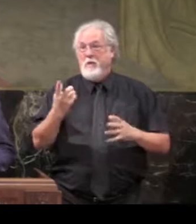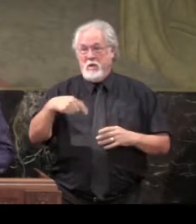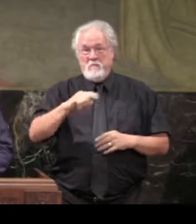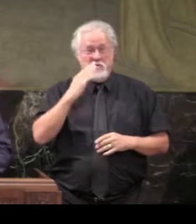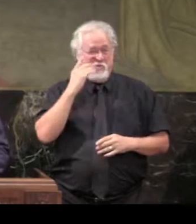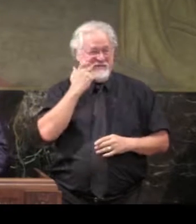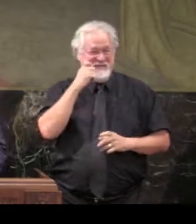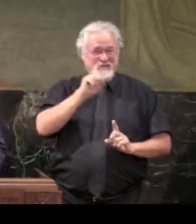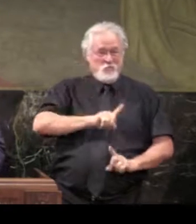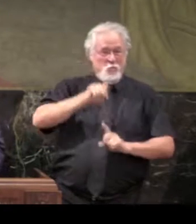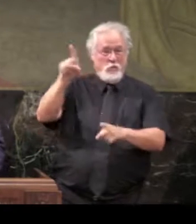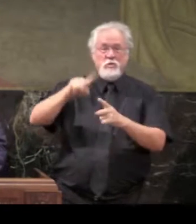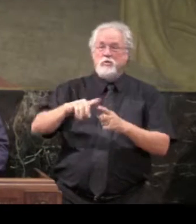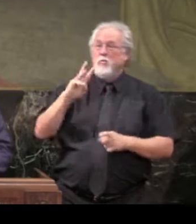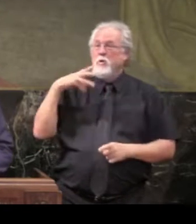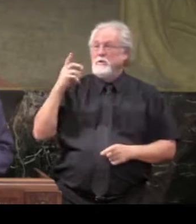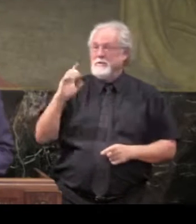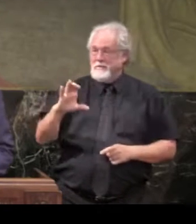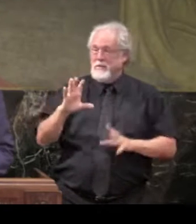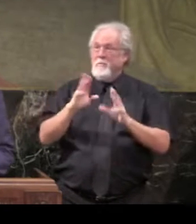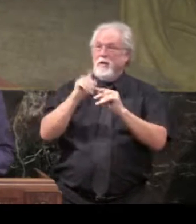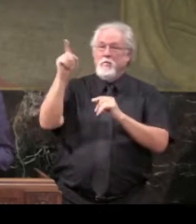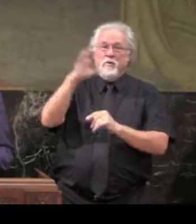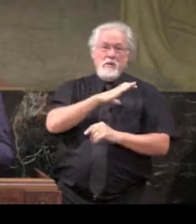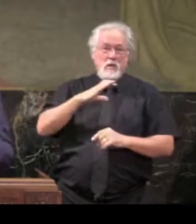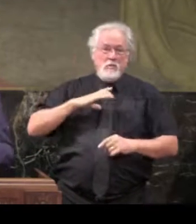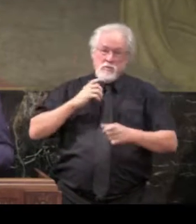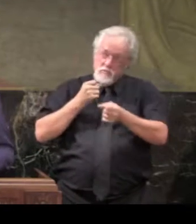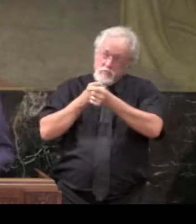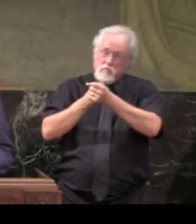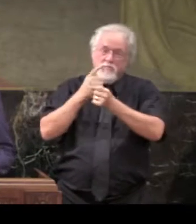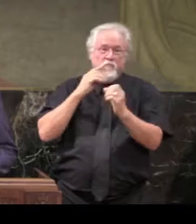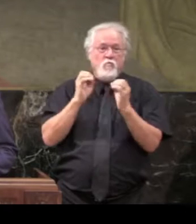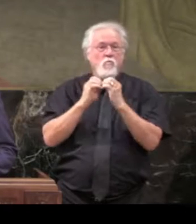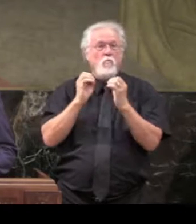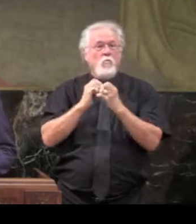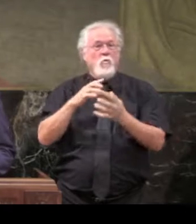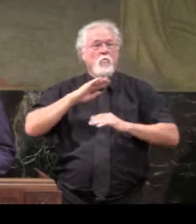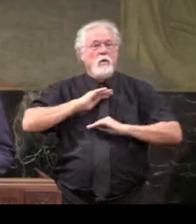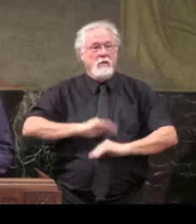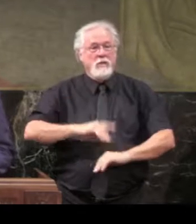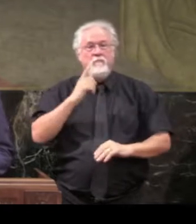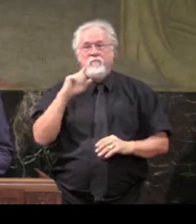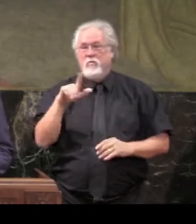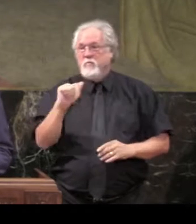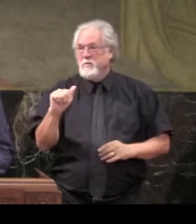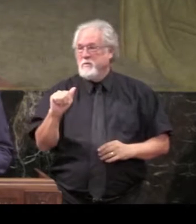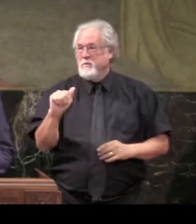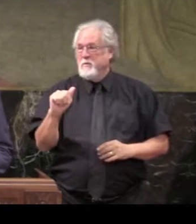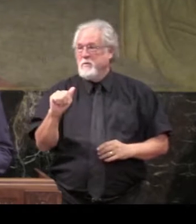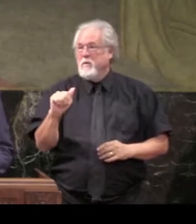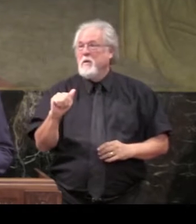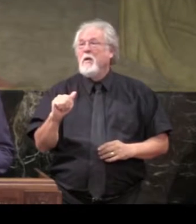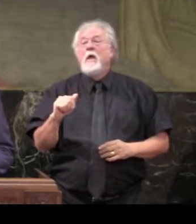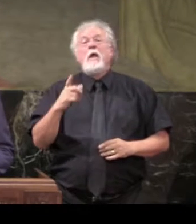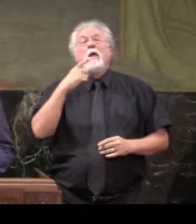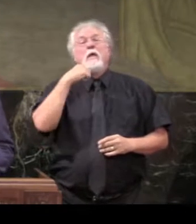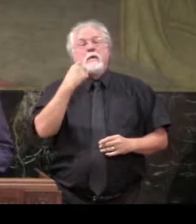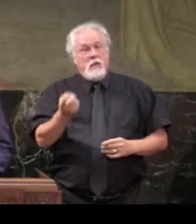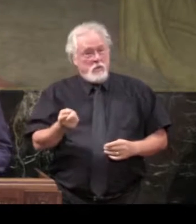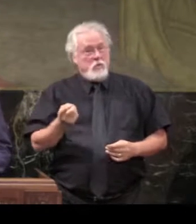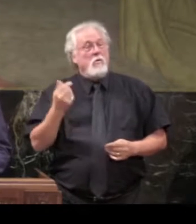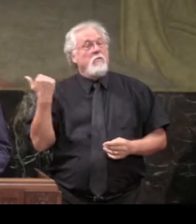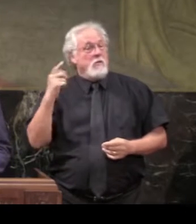was just in Washington, D.C., meeting with lawmakers and advocating for additional disaster relief for Louisiana. And I can tell you, this